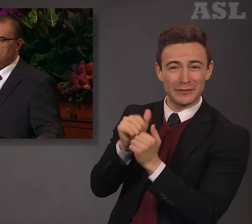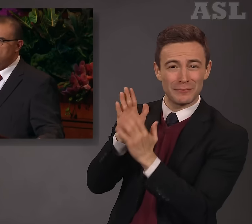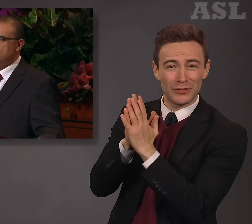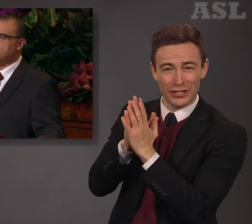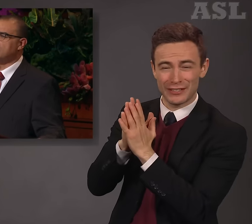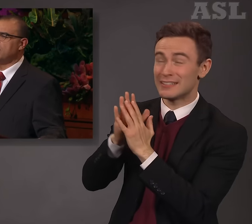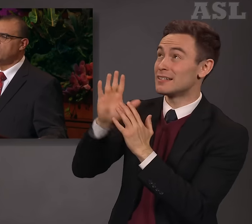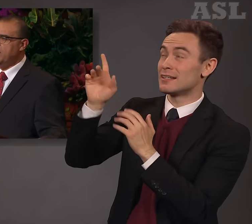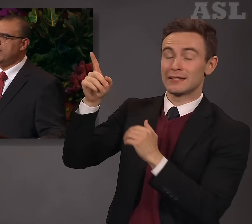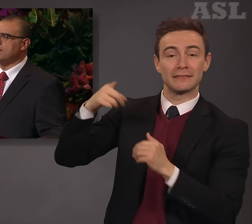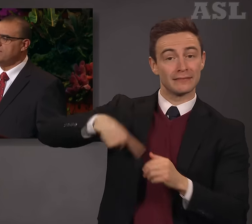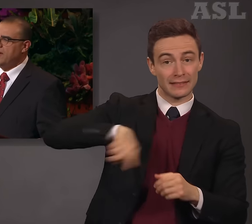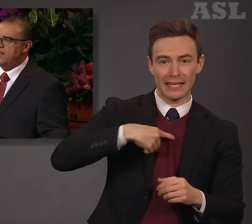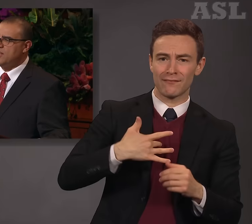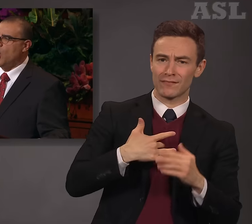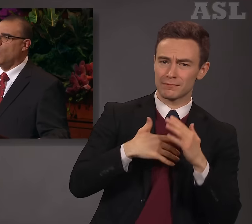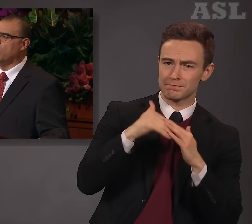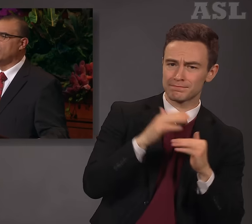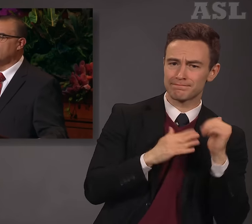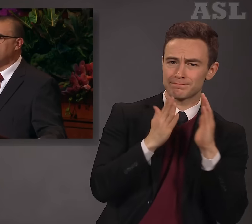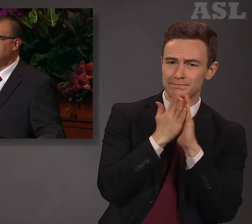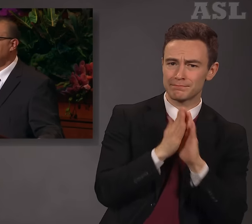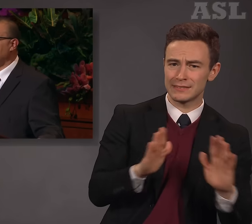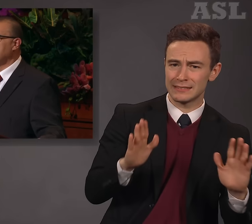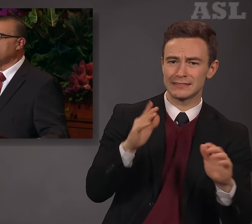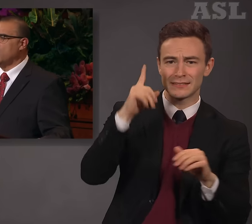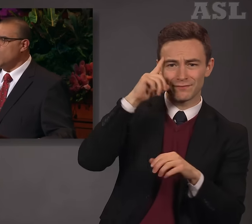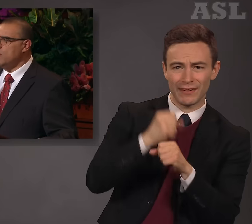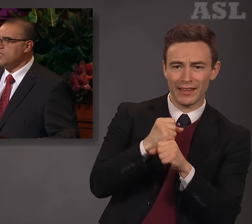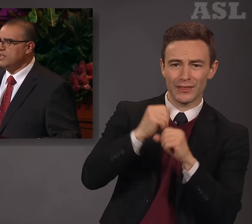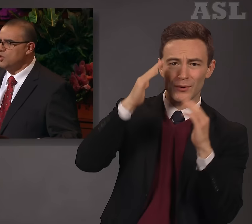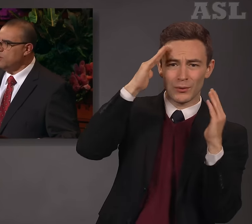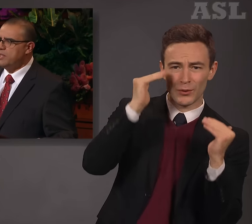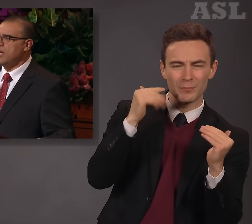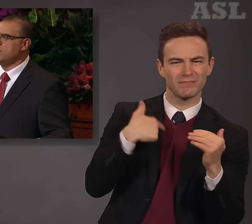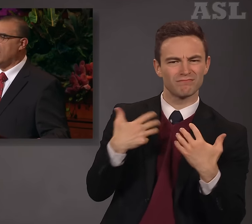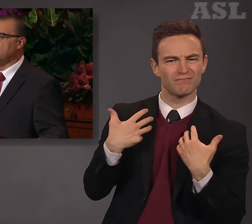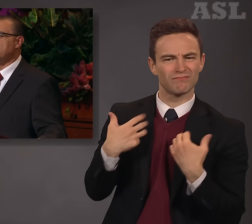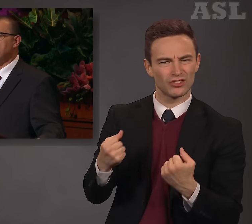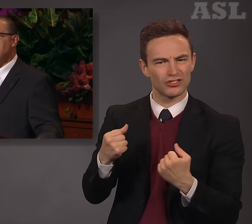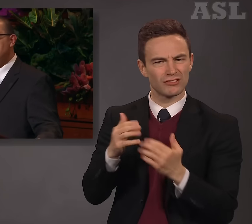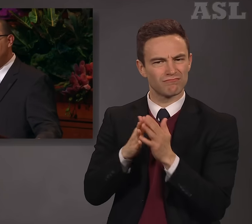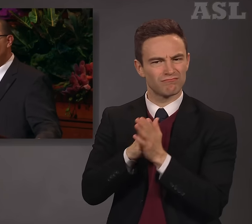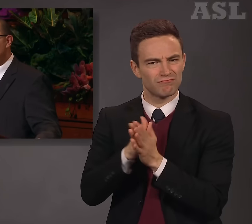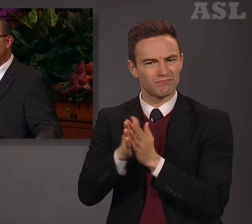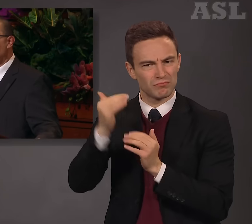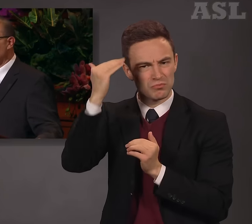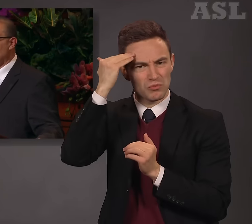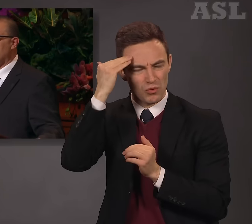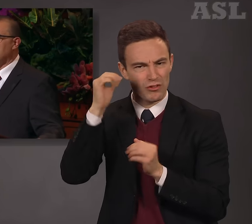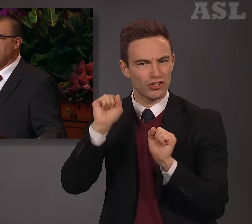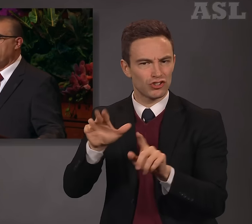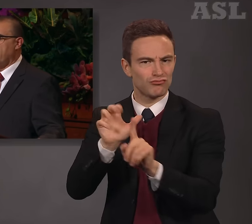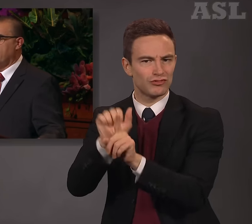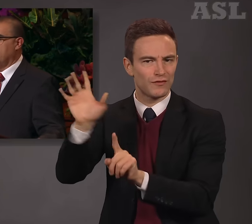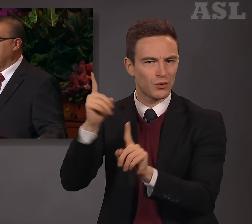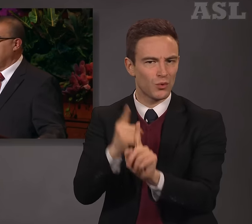received assurance, peace, faith, and hope, gaining courage and determination until they achieved their